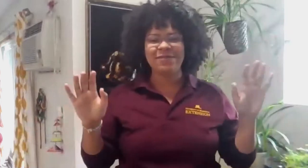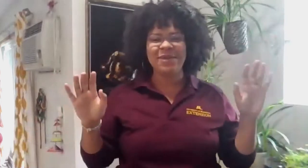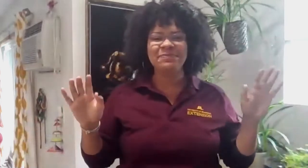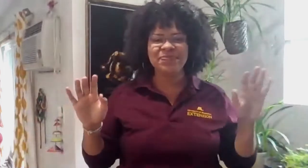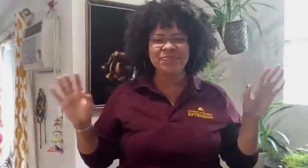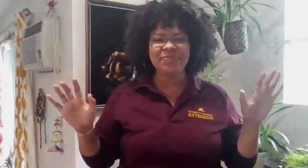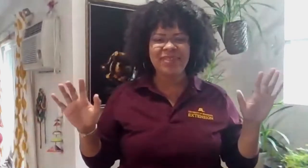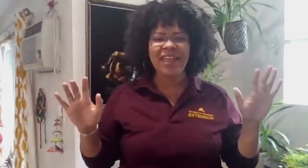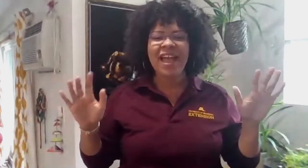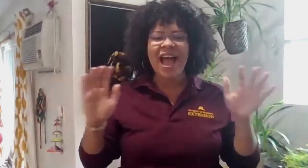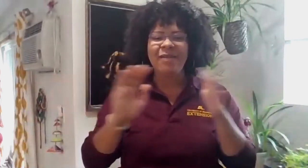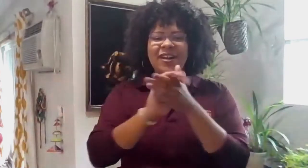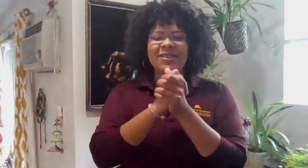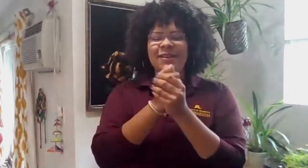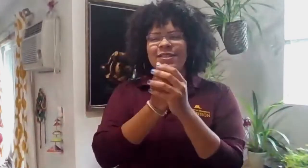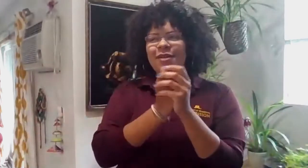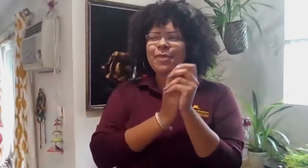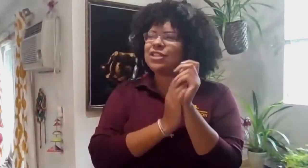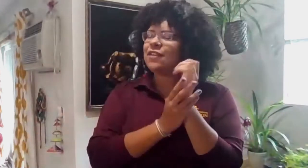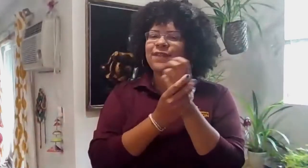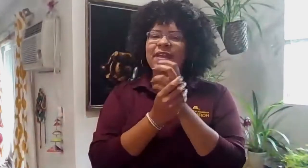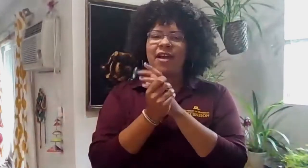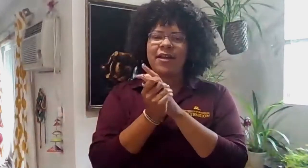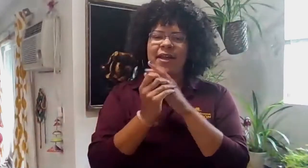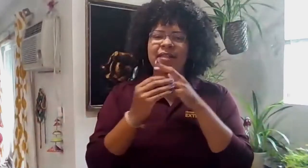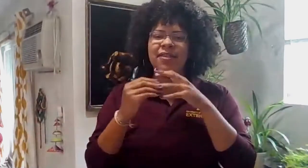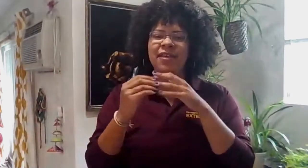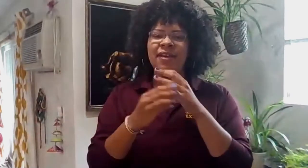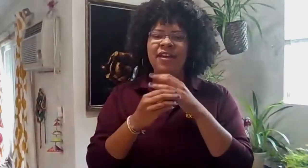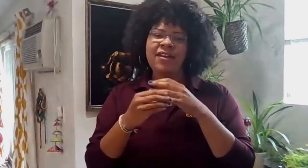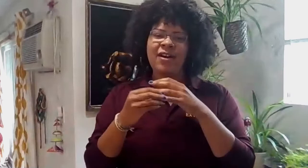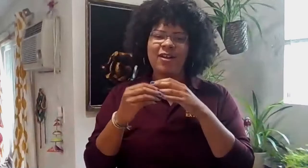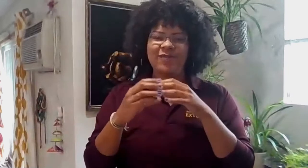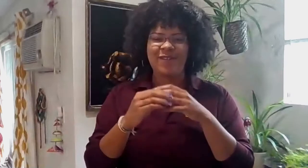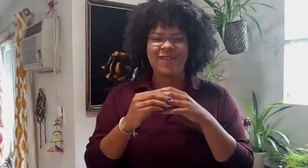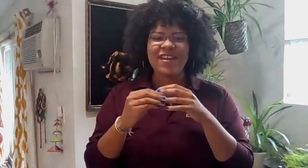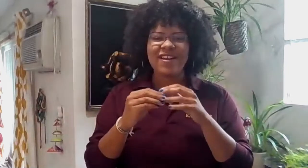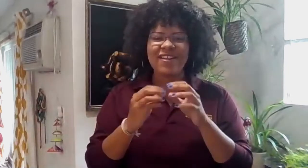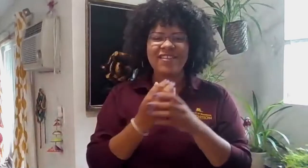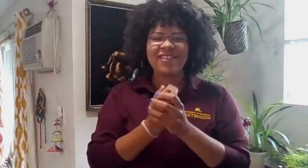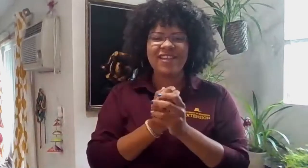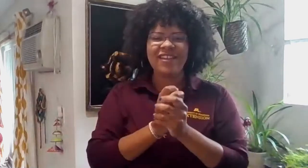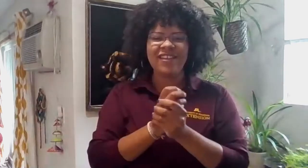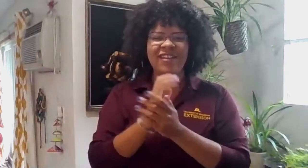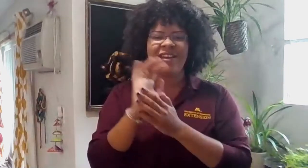me. I want us to start by just feeling our hands, all of our fingers,